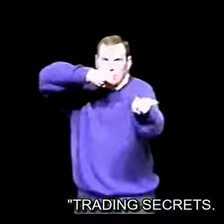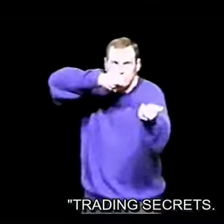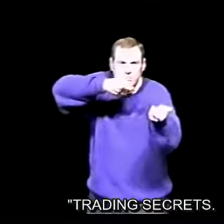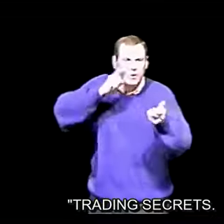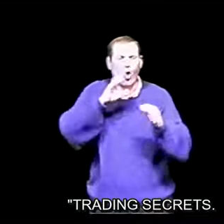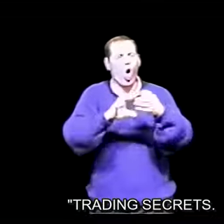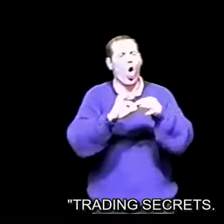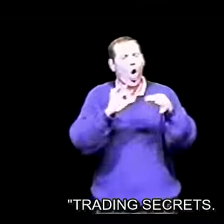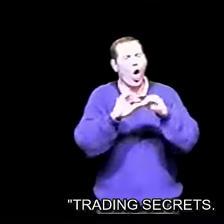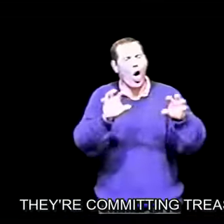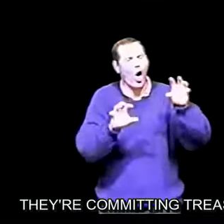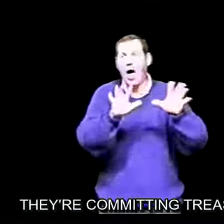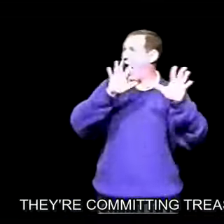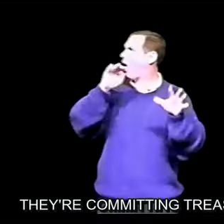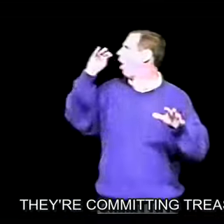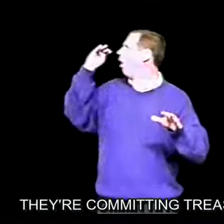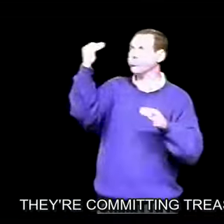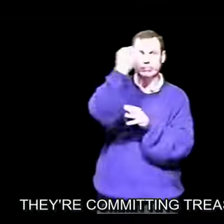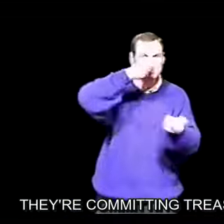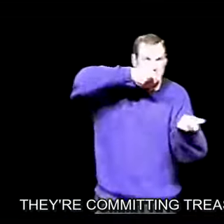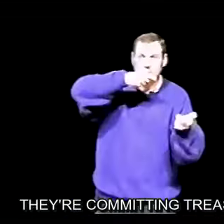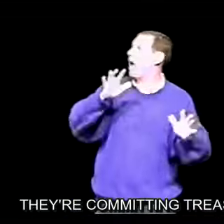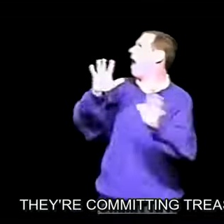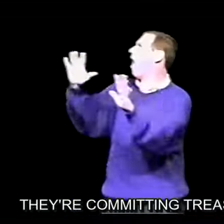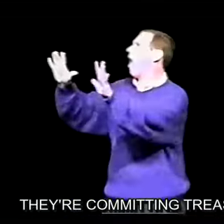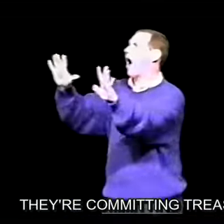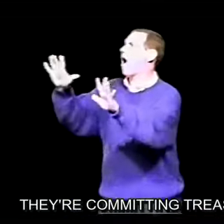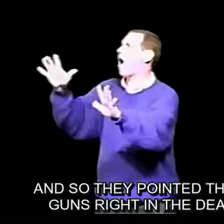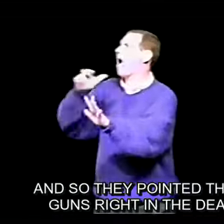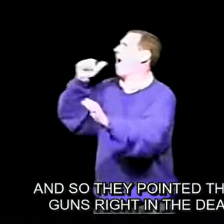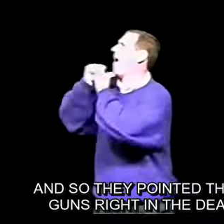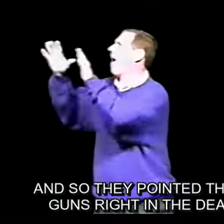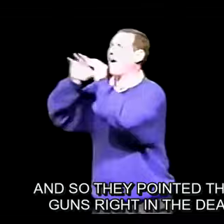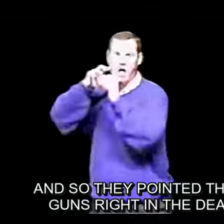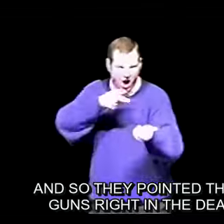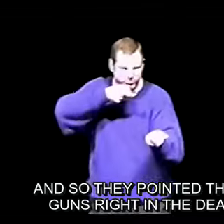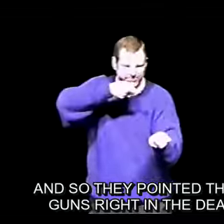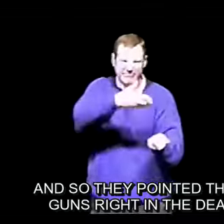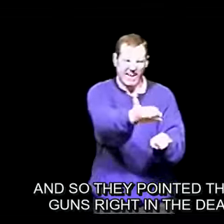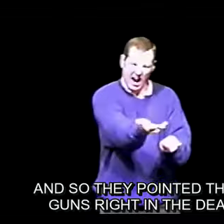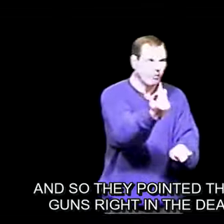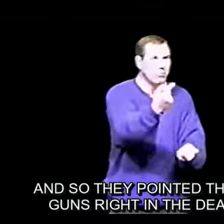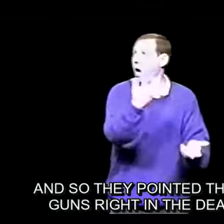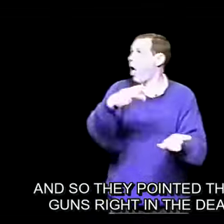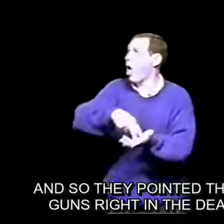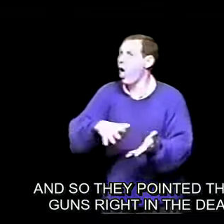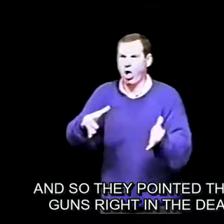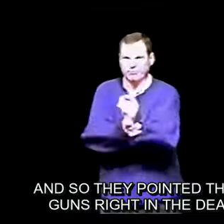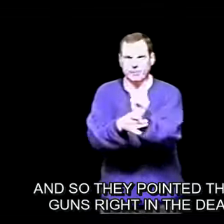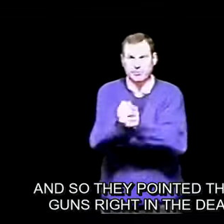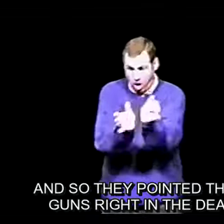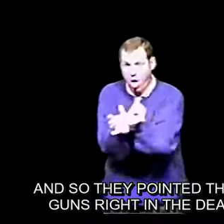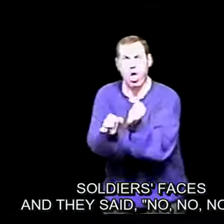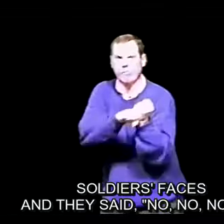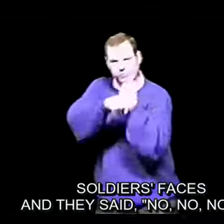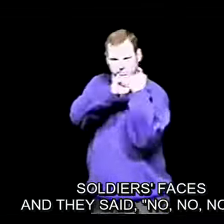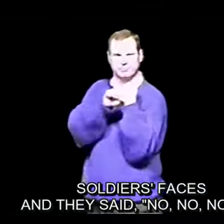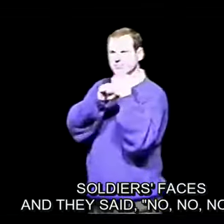committing treason. And so they pointed their guns right in the deaf soldiers' faces, and they said, no,